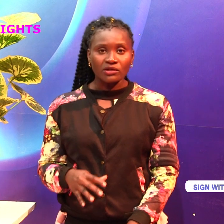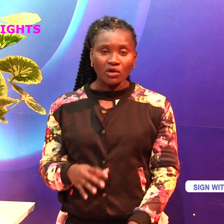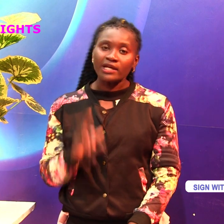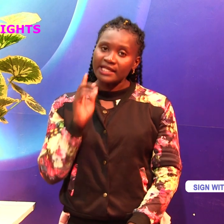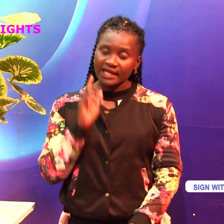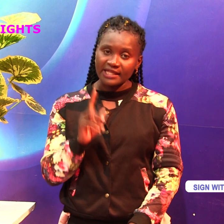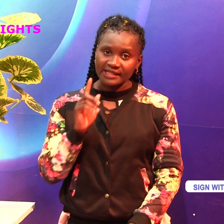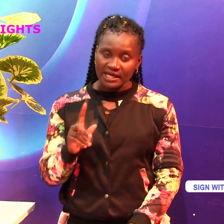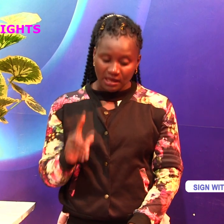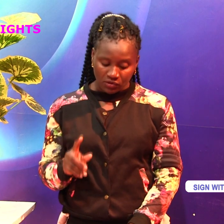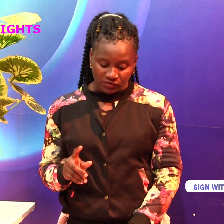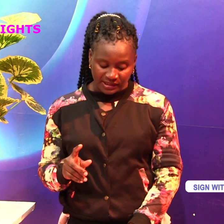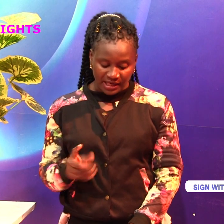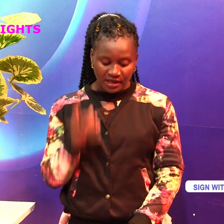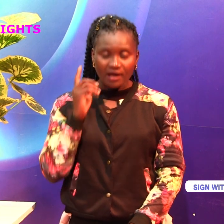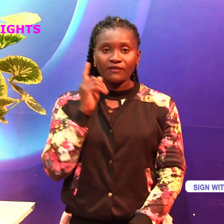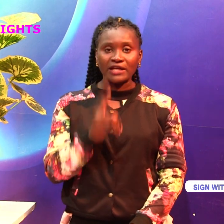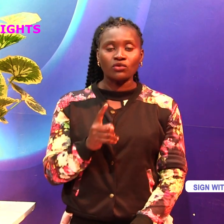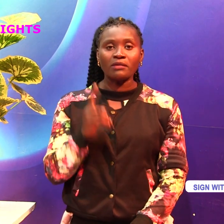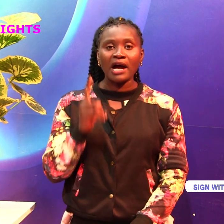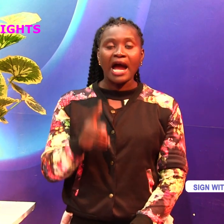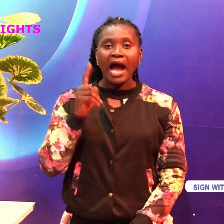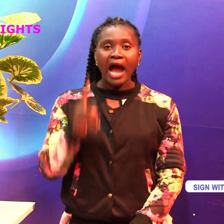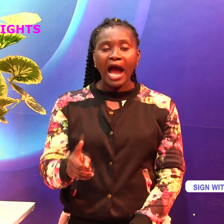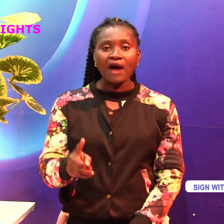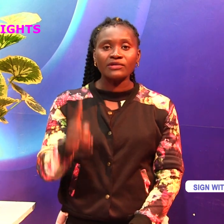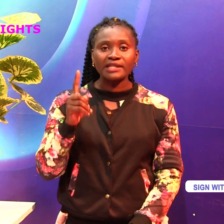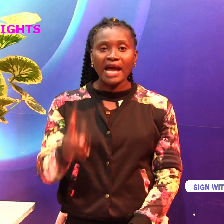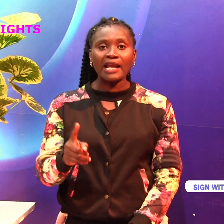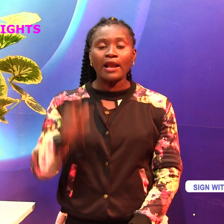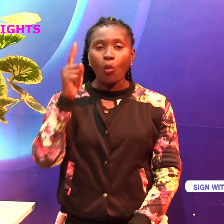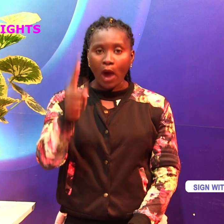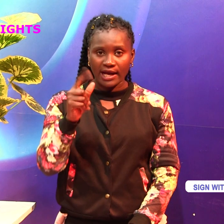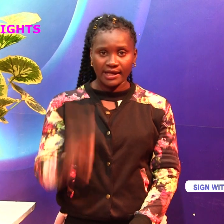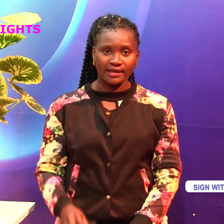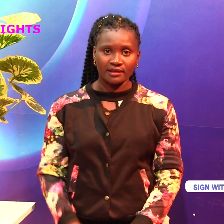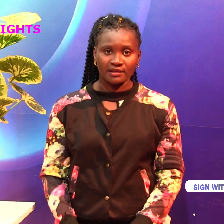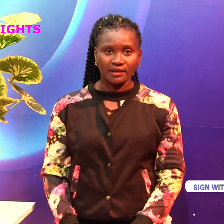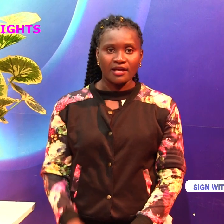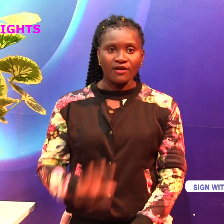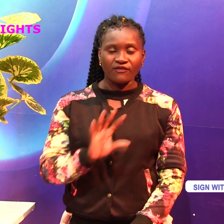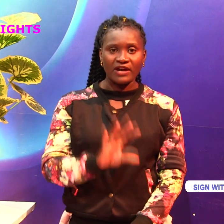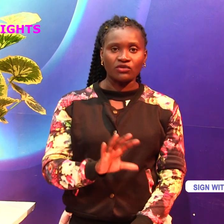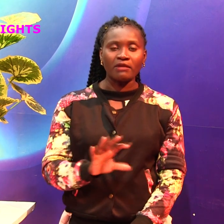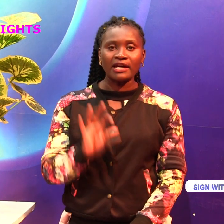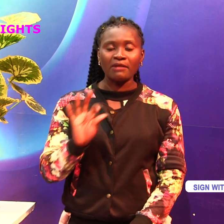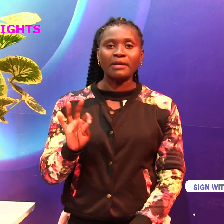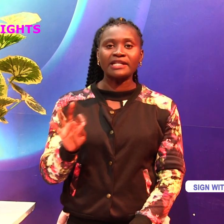So in Kenya Sign Language we say Fatuma house girl work. Fatuma, remember it is